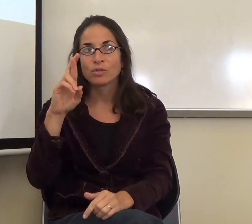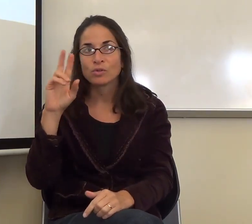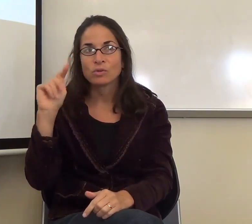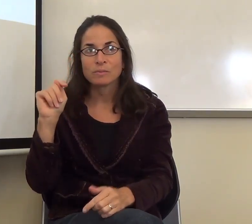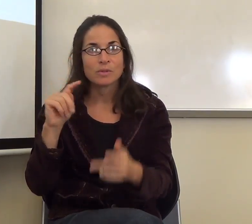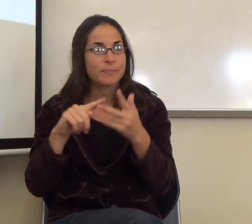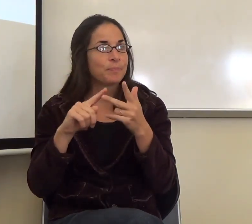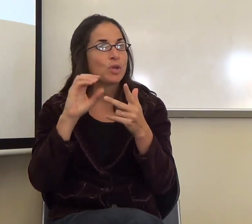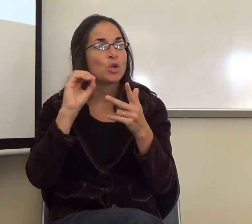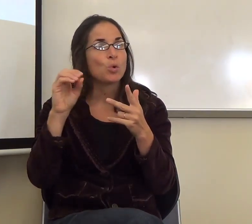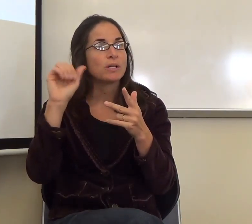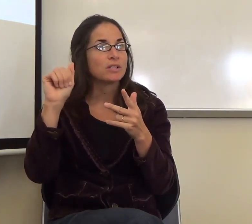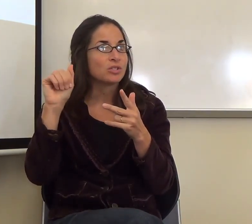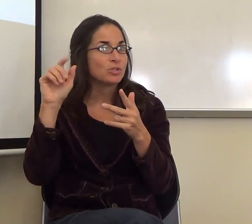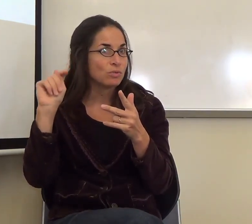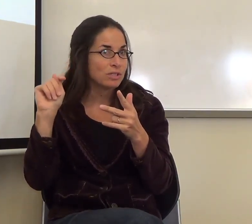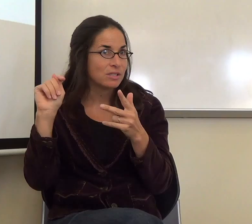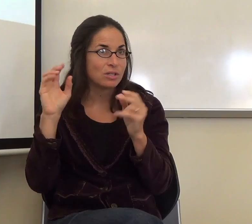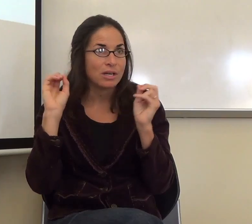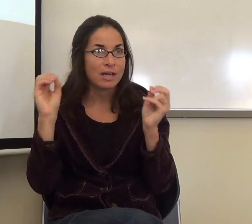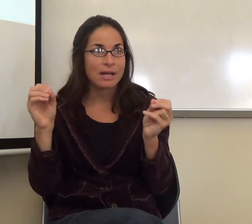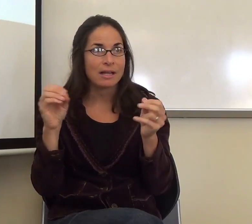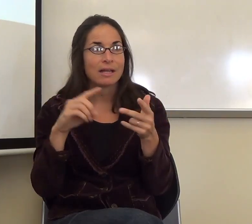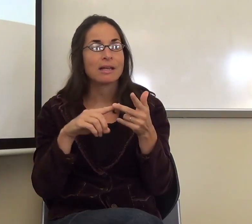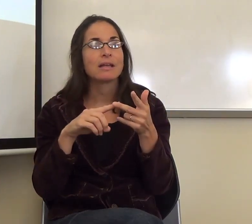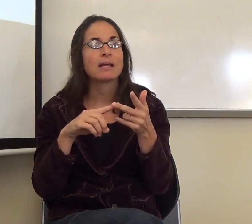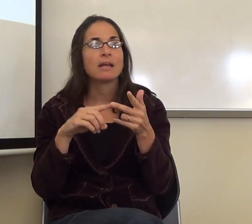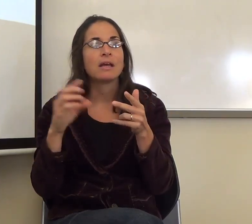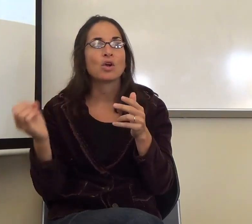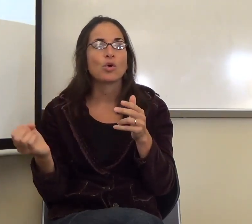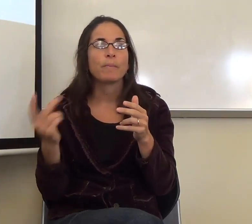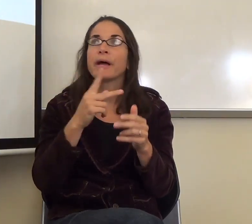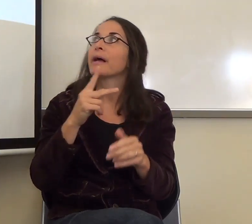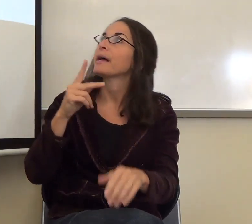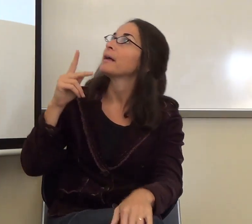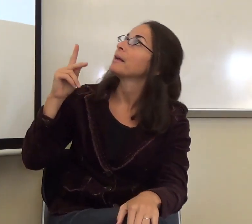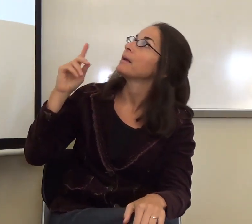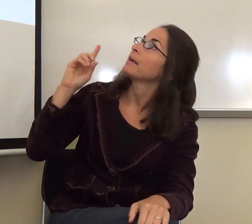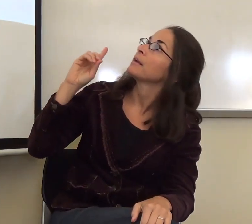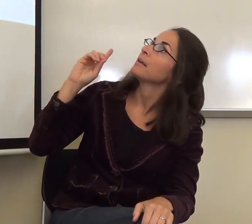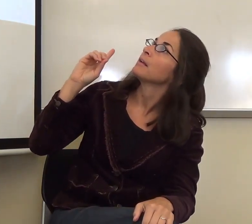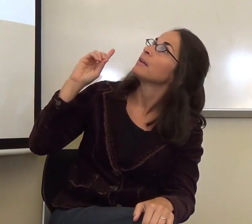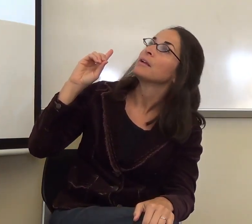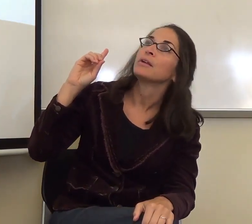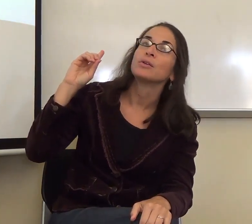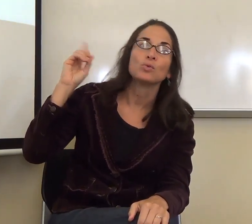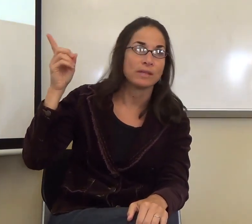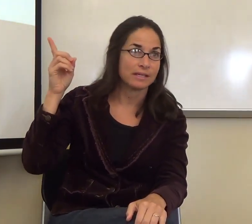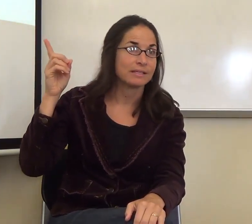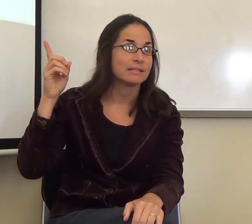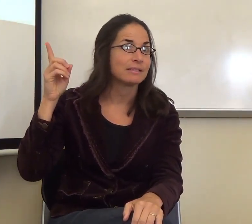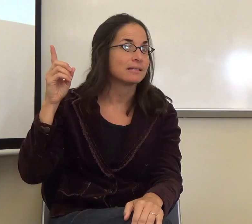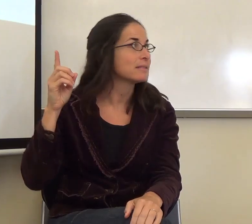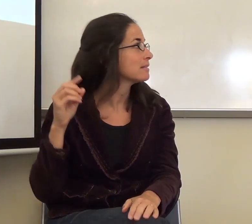addition transitions, then go back to this. If this doesn't work, we're going to cover another couple